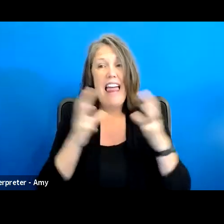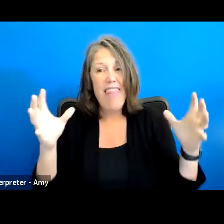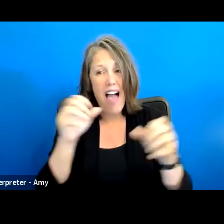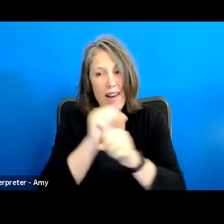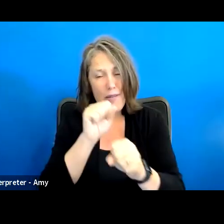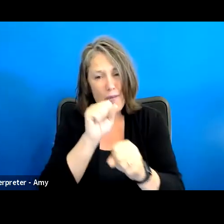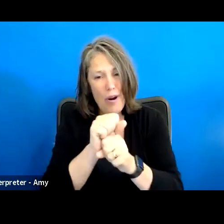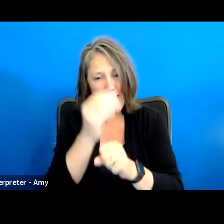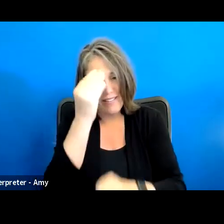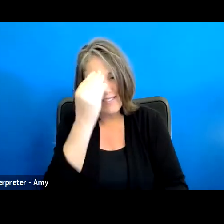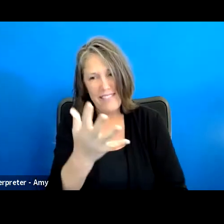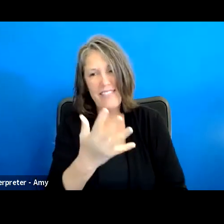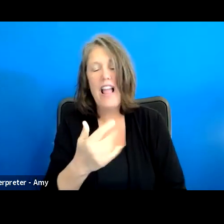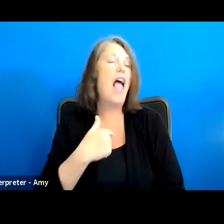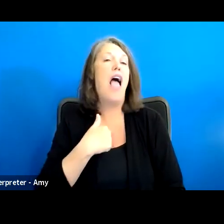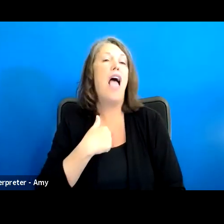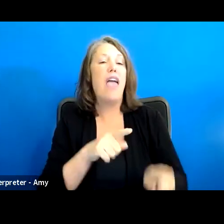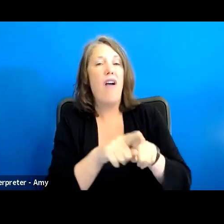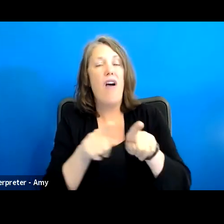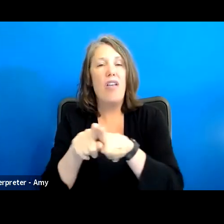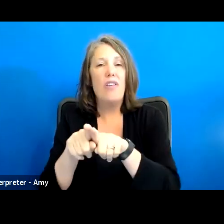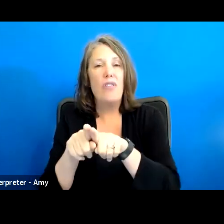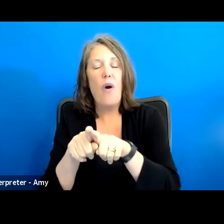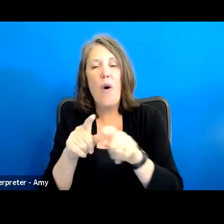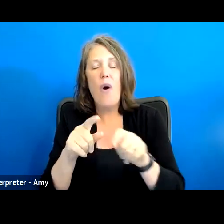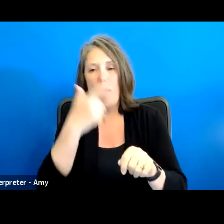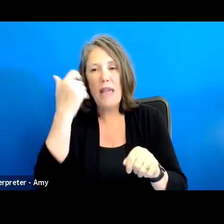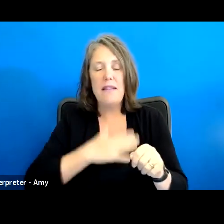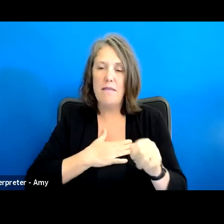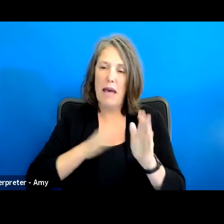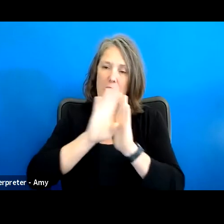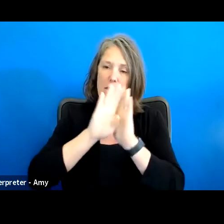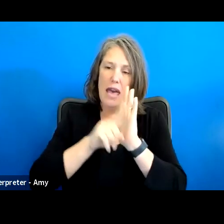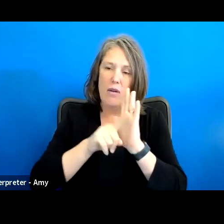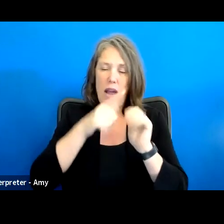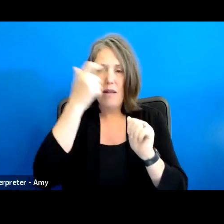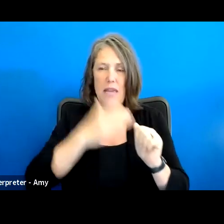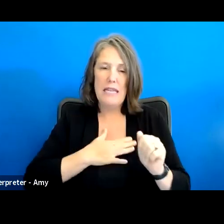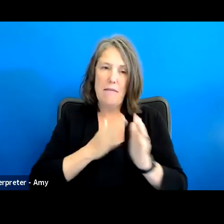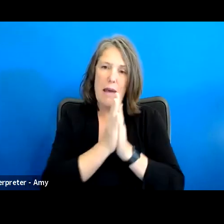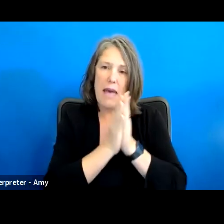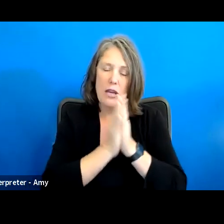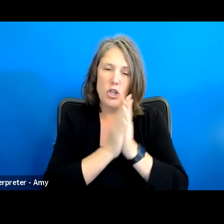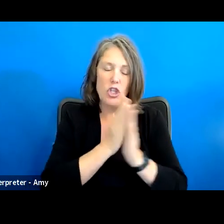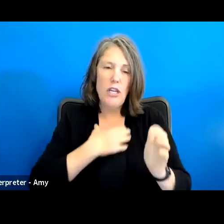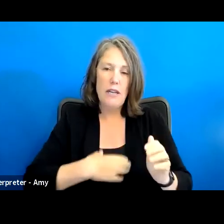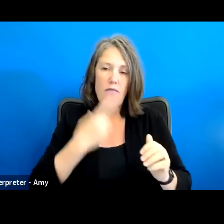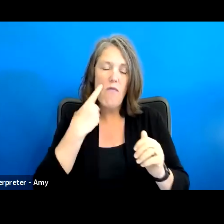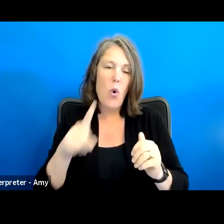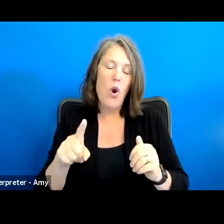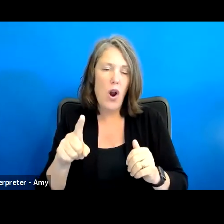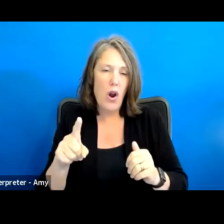work. I also, because of my background and because of my passion